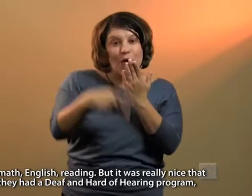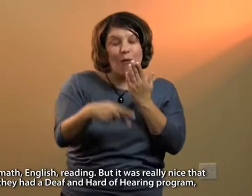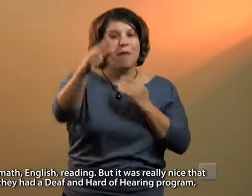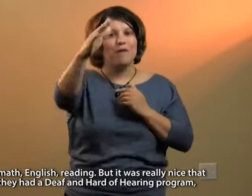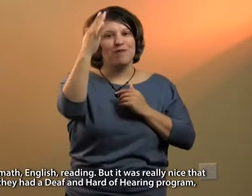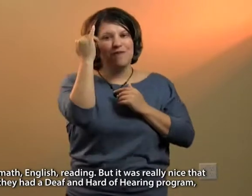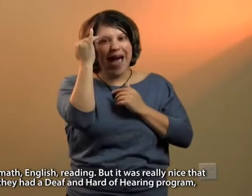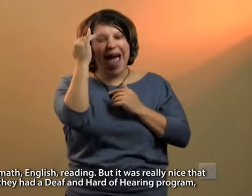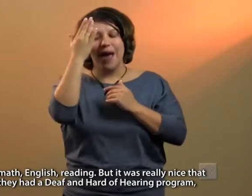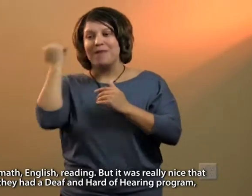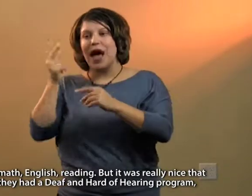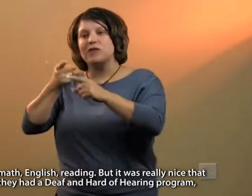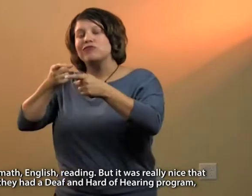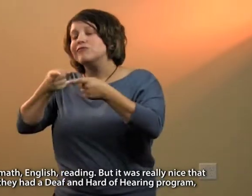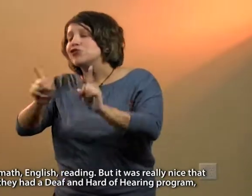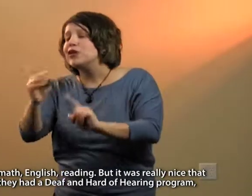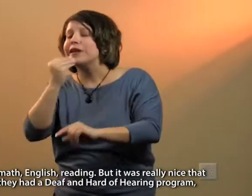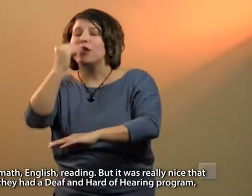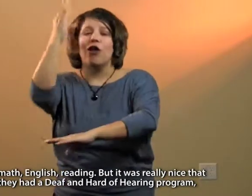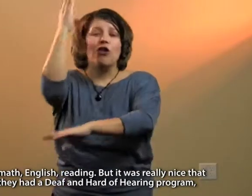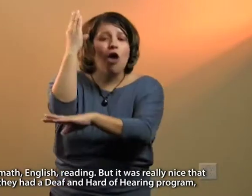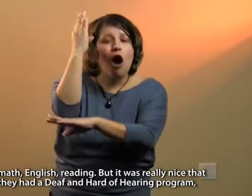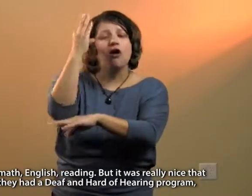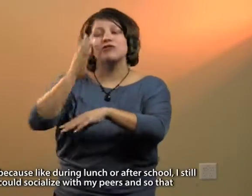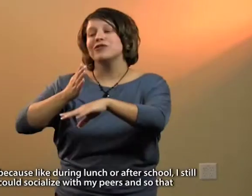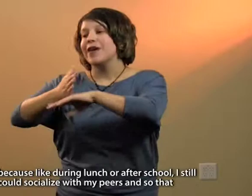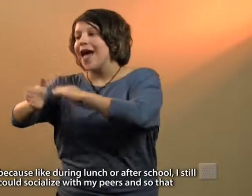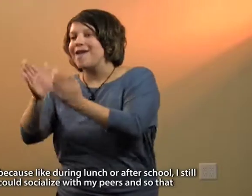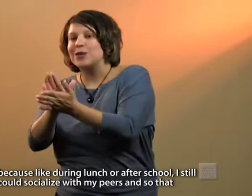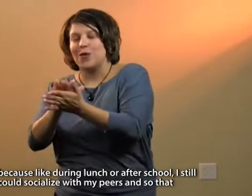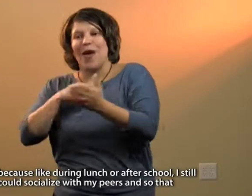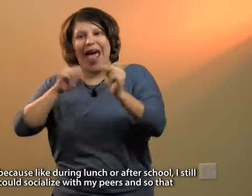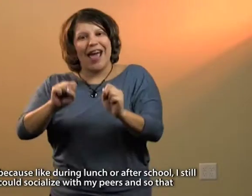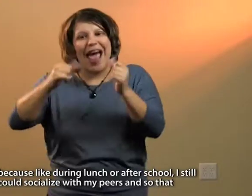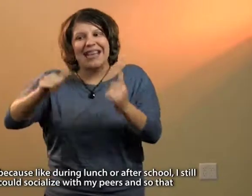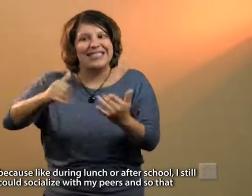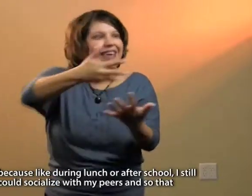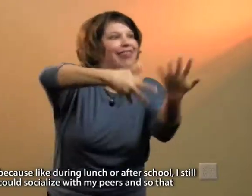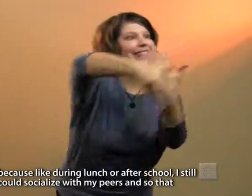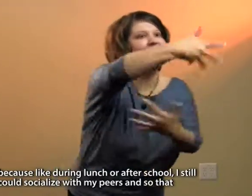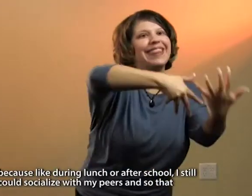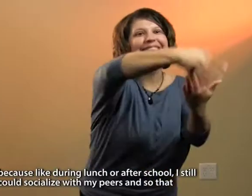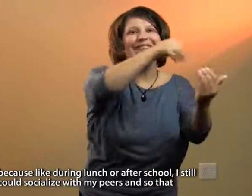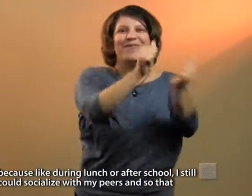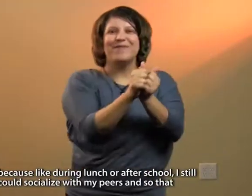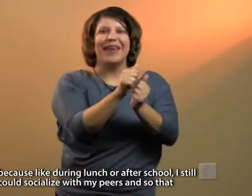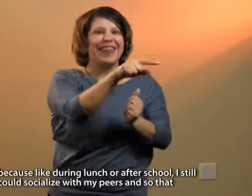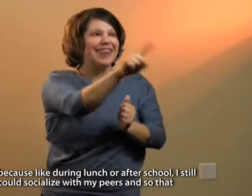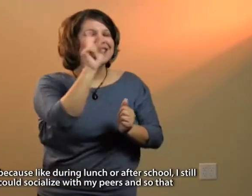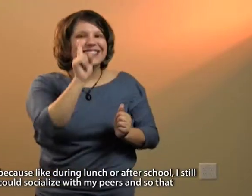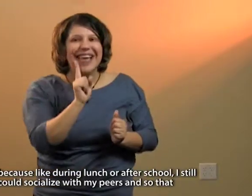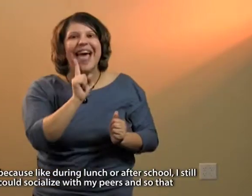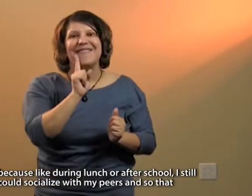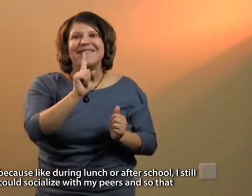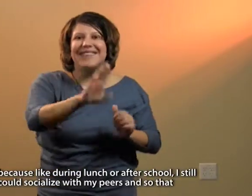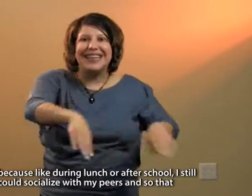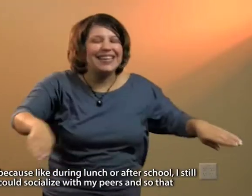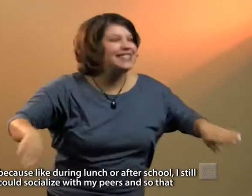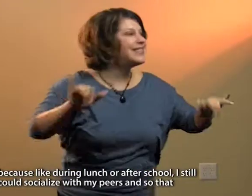But it was really nice that they had a deaf and hard of hearing program Because like during lunch or after school, I still could